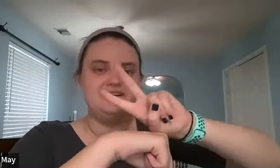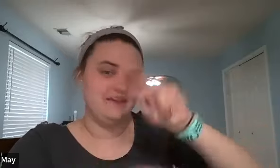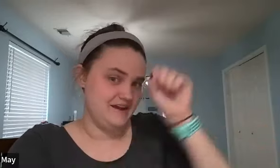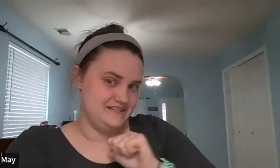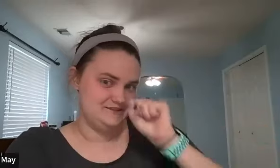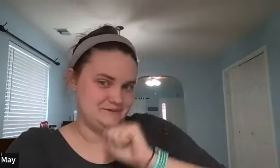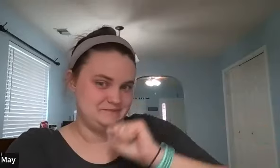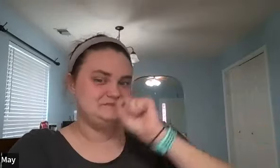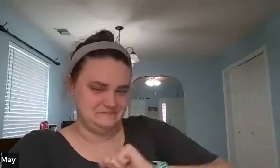Vanilla ice cream.